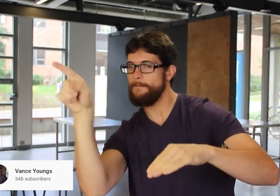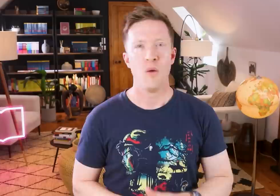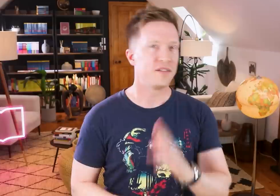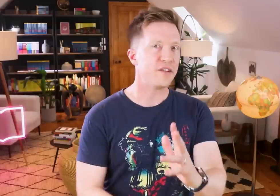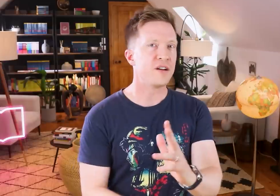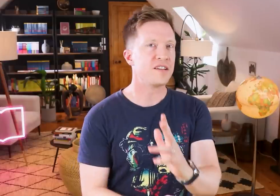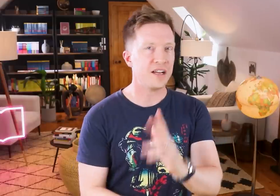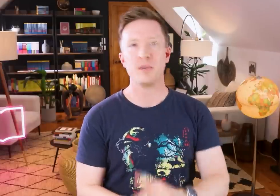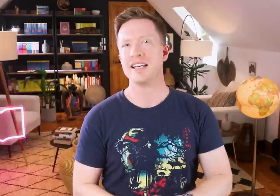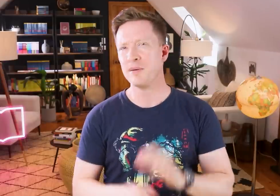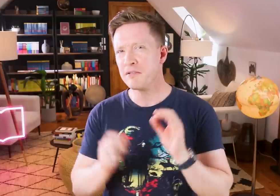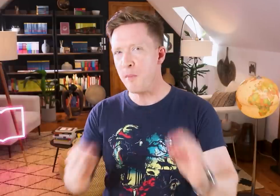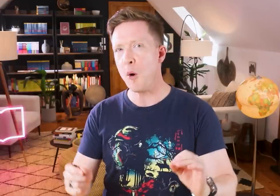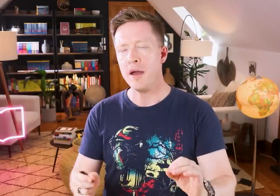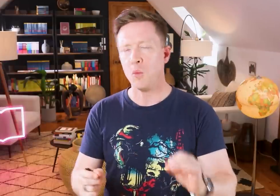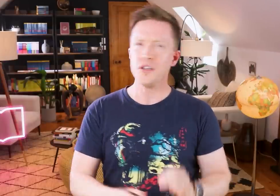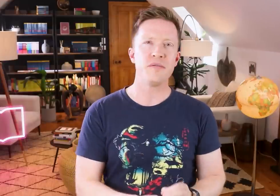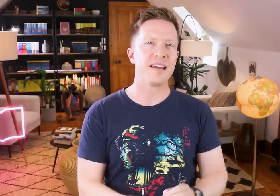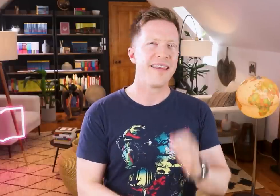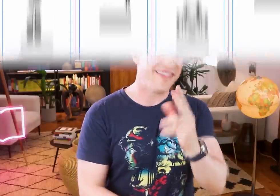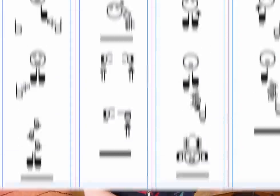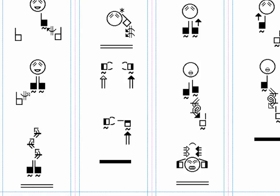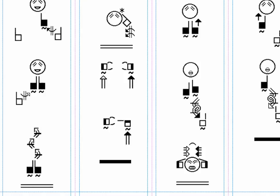Well, I'll tell you the answer a little bit later, but there is more. What do you think this is?